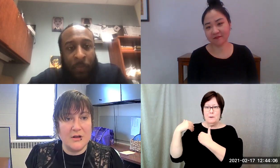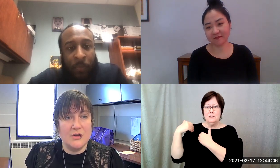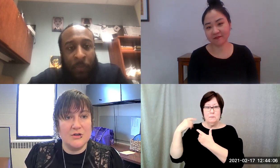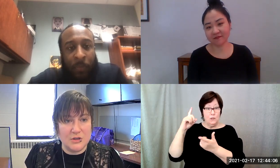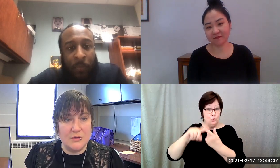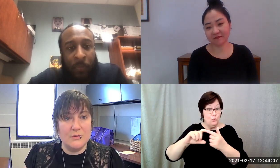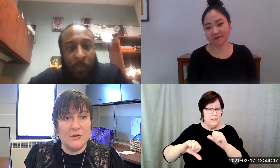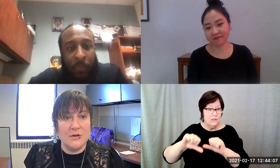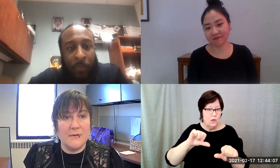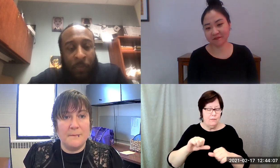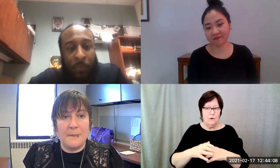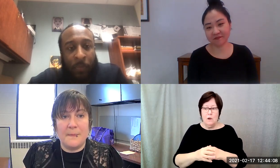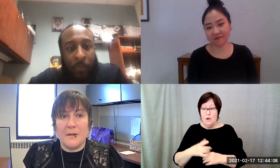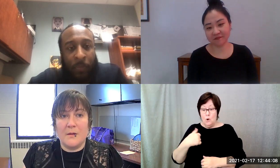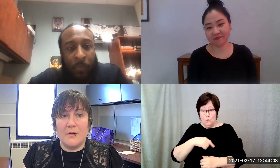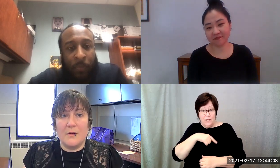other to